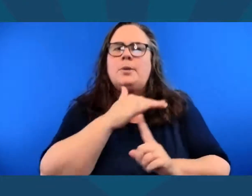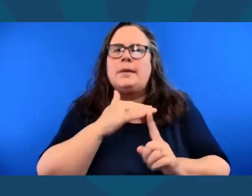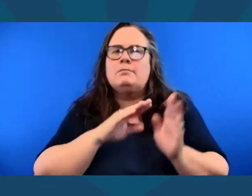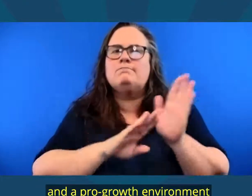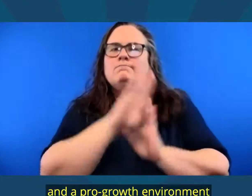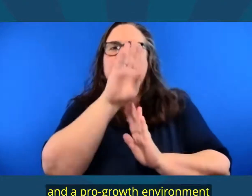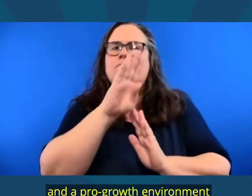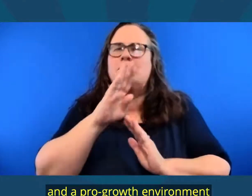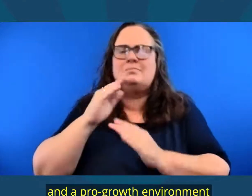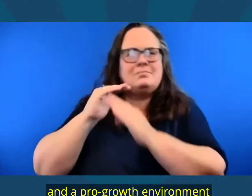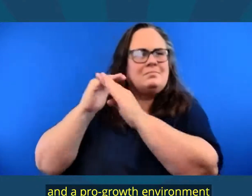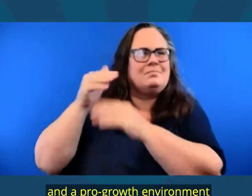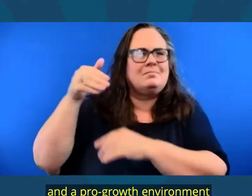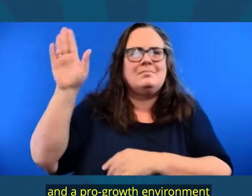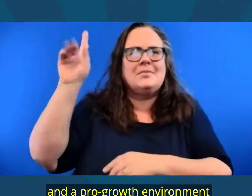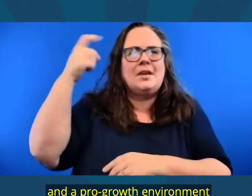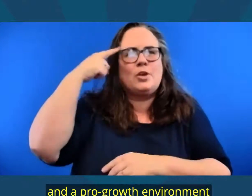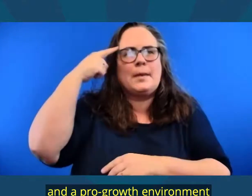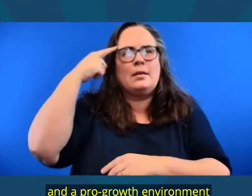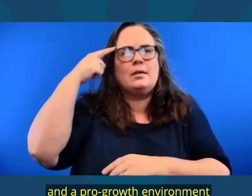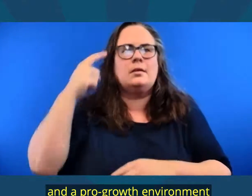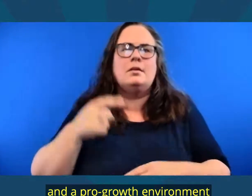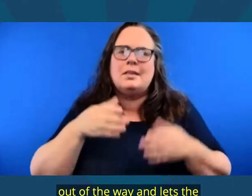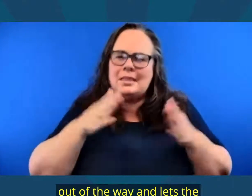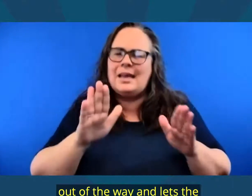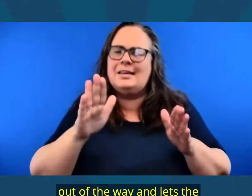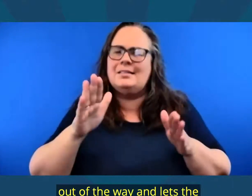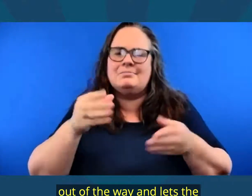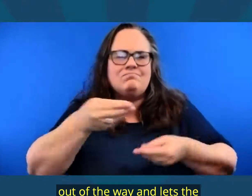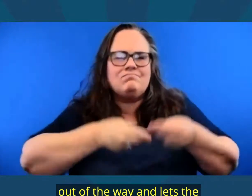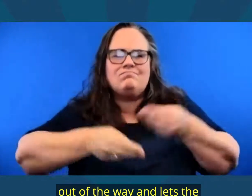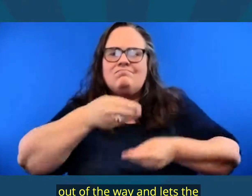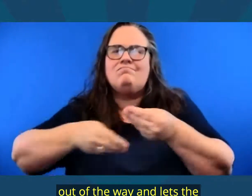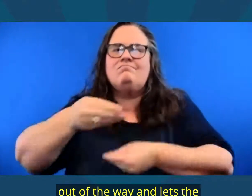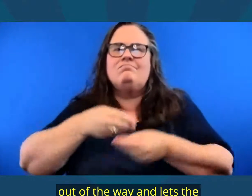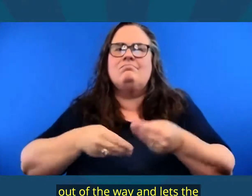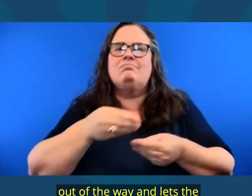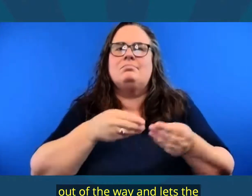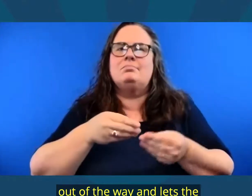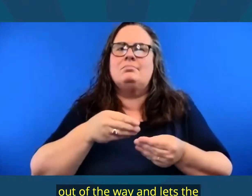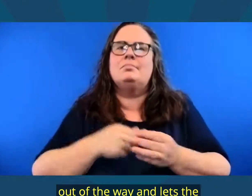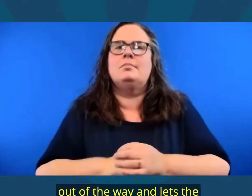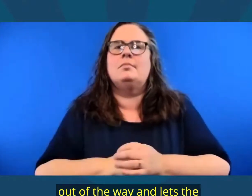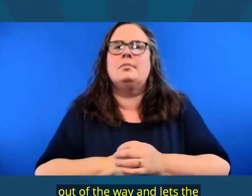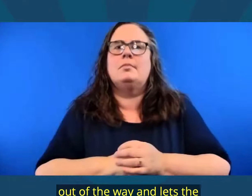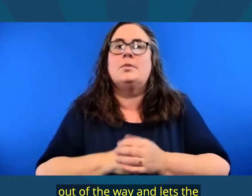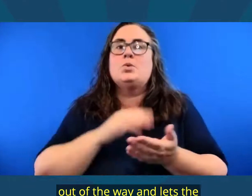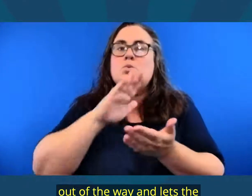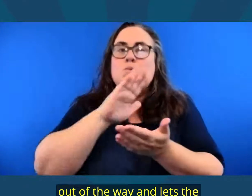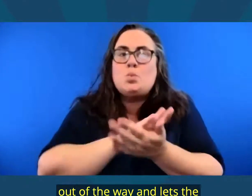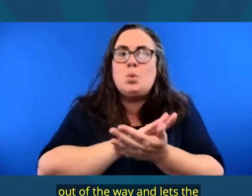burden, and a pro-growth environment that keeps government out of the way and lets the free market do its thing.